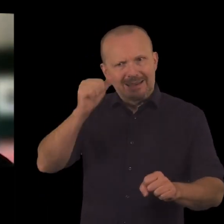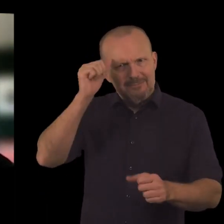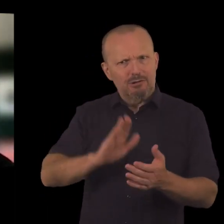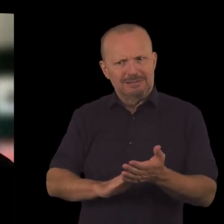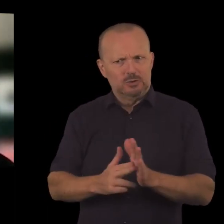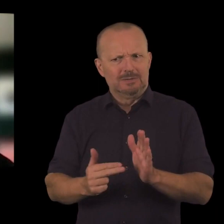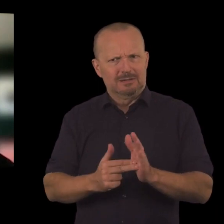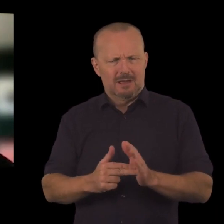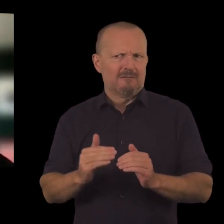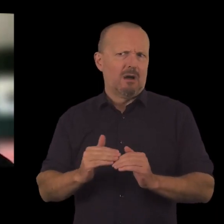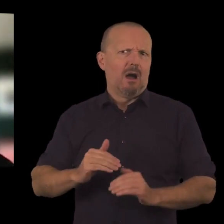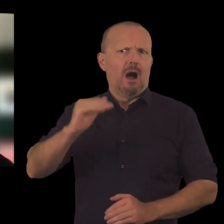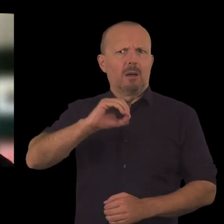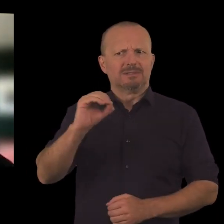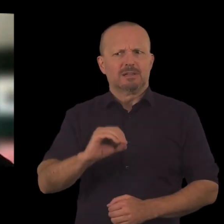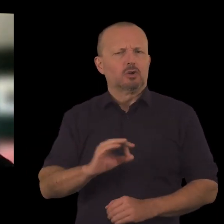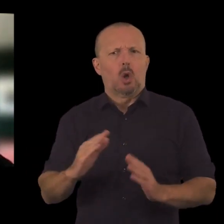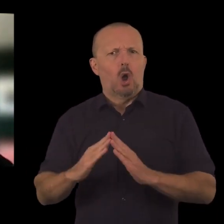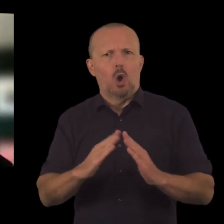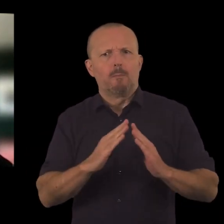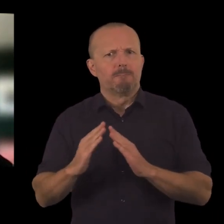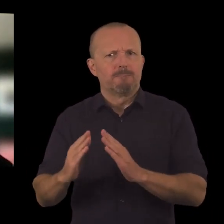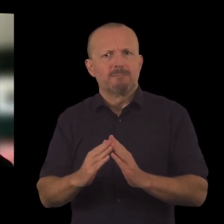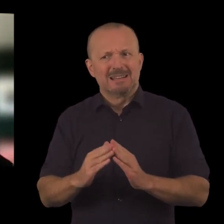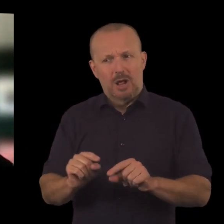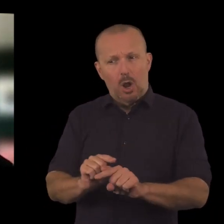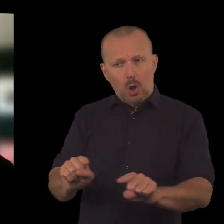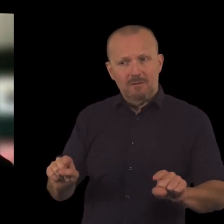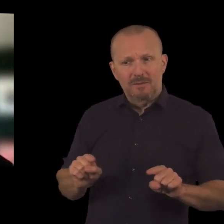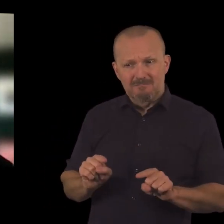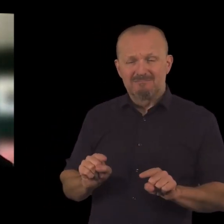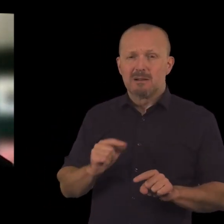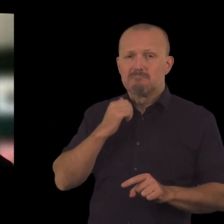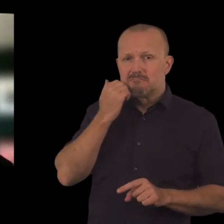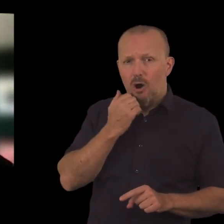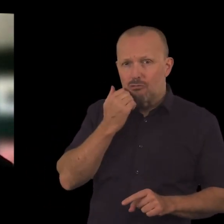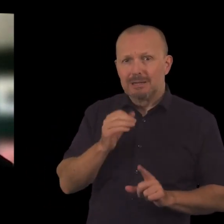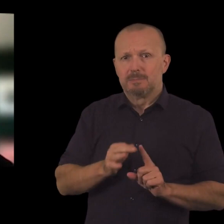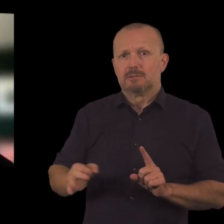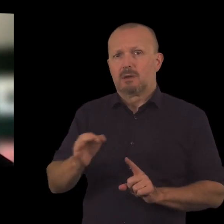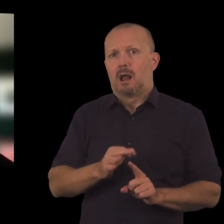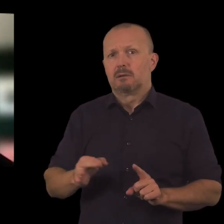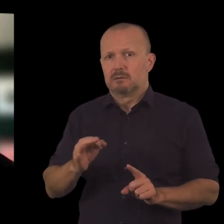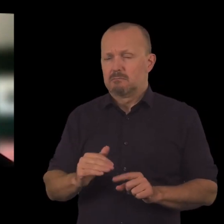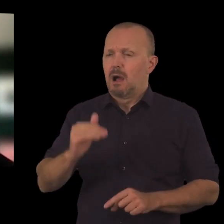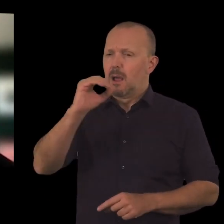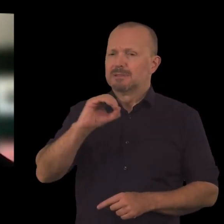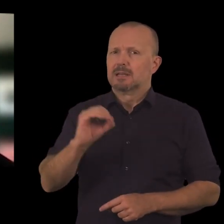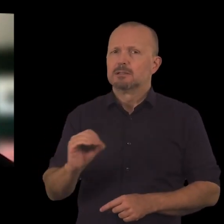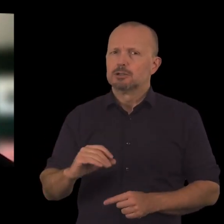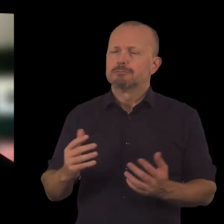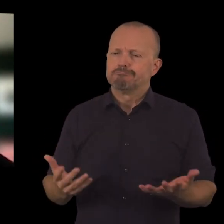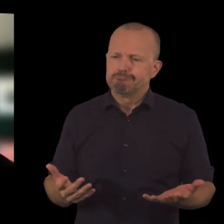So in terms of kind of how that works in Hobson Street is that